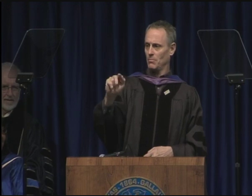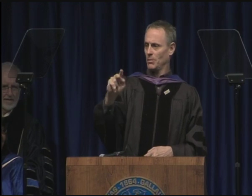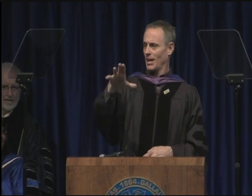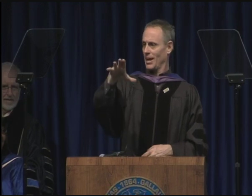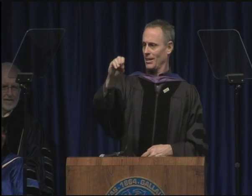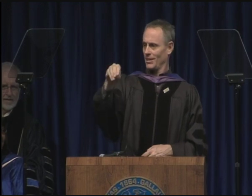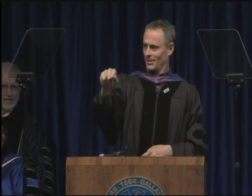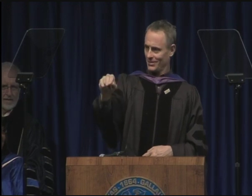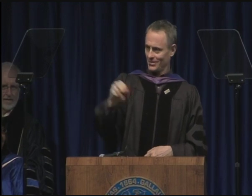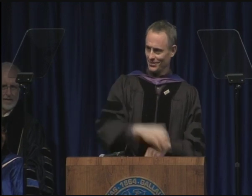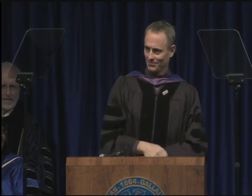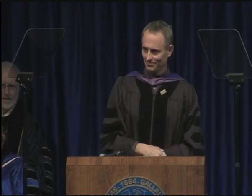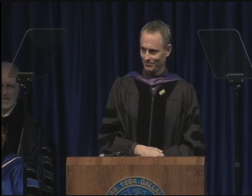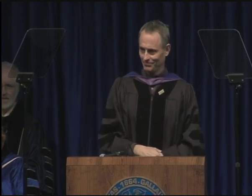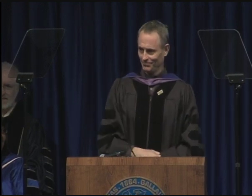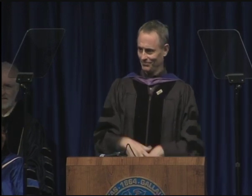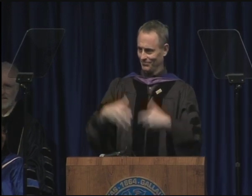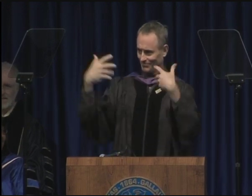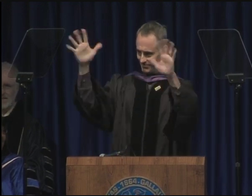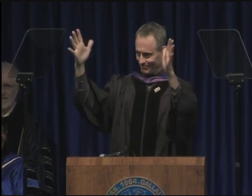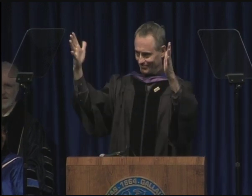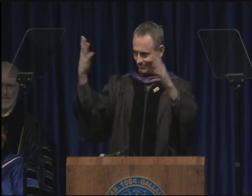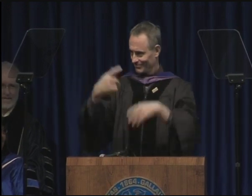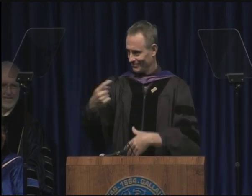Congratulations to Ezra Plankin.